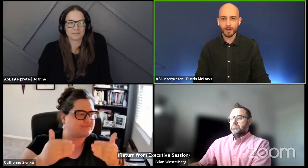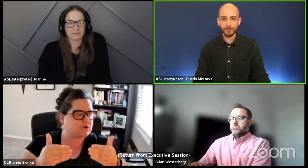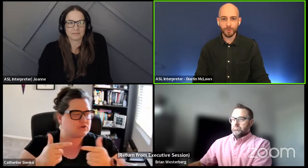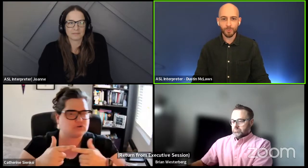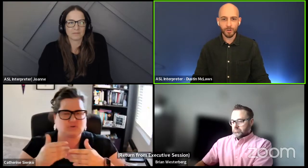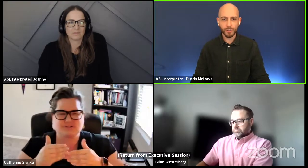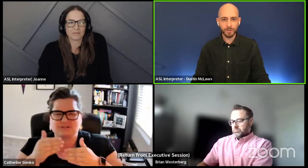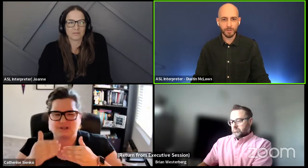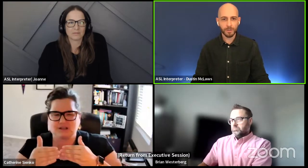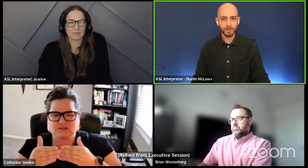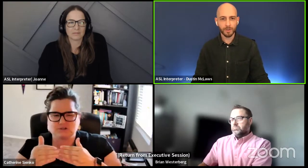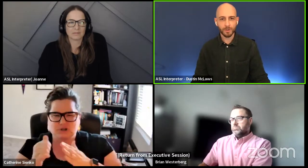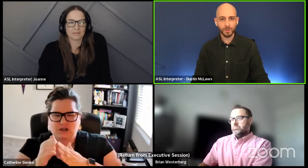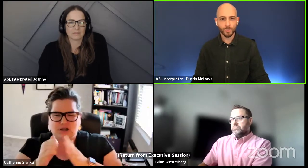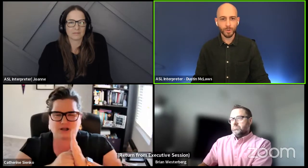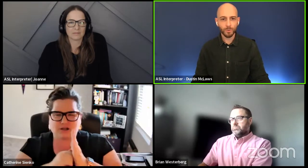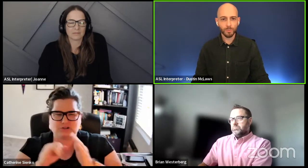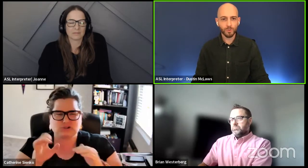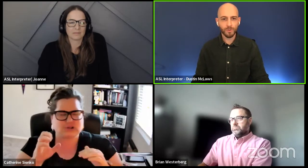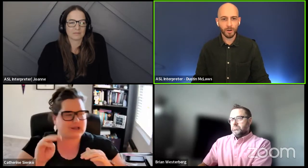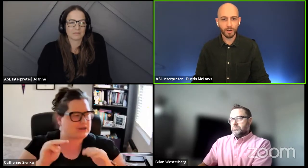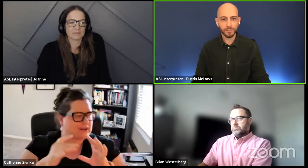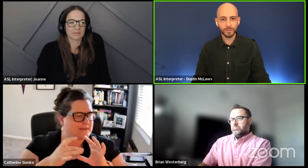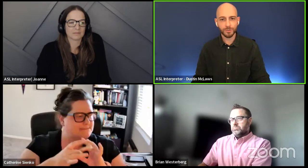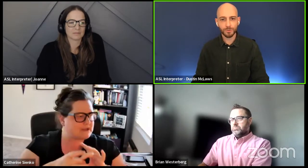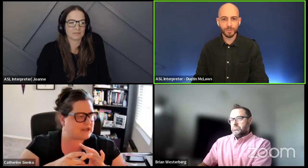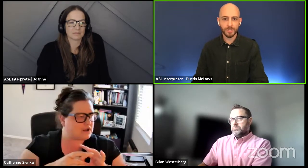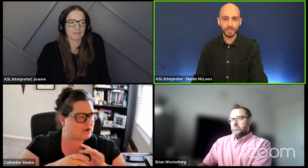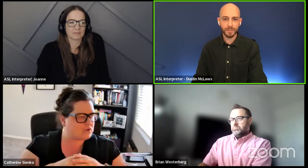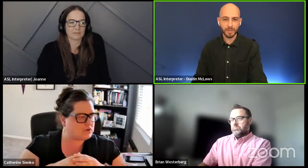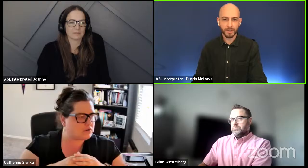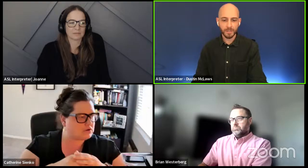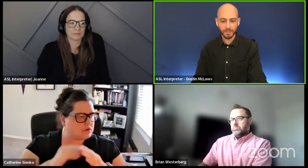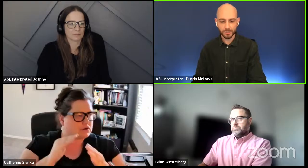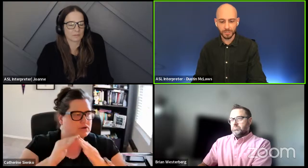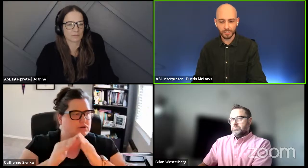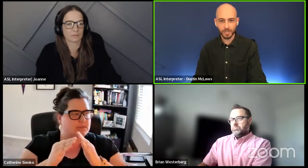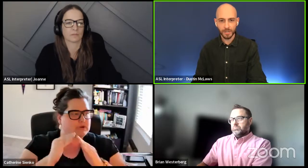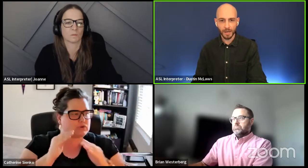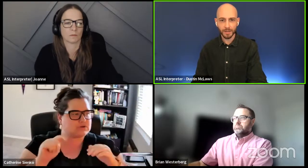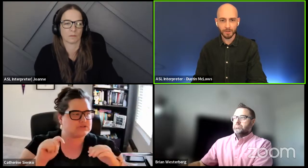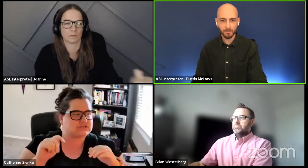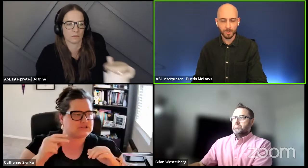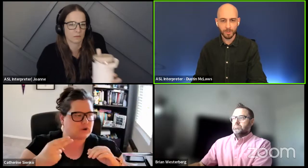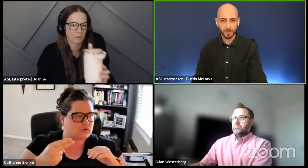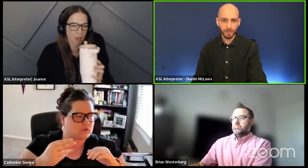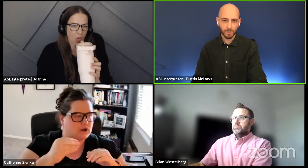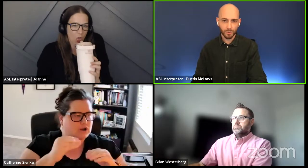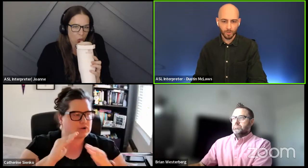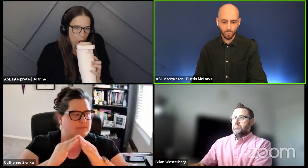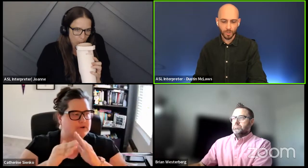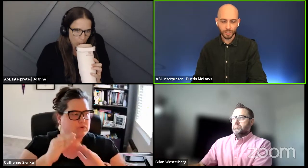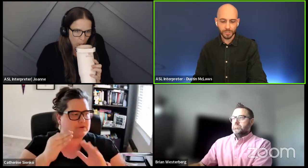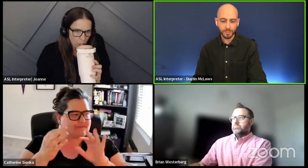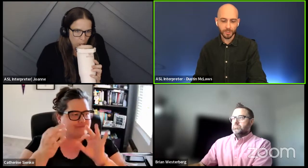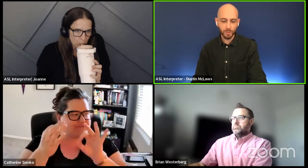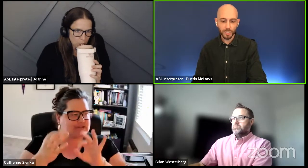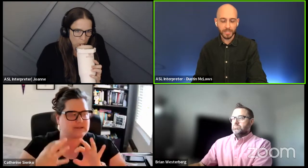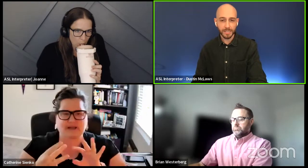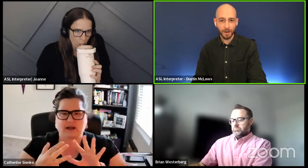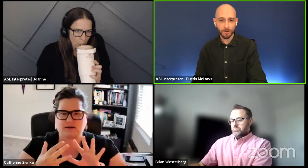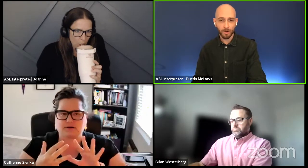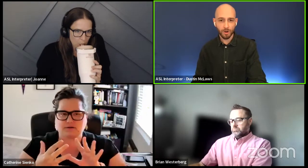Thank you, everyone. We will move on to the next agenda item, which